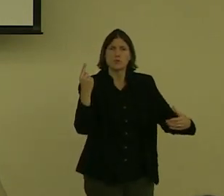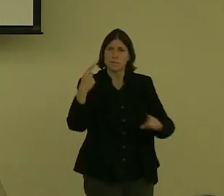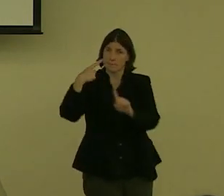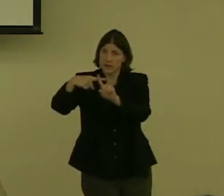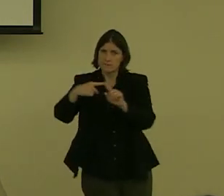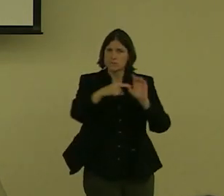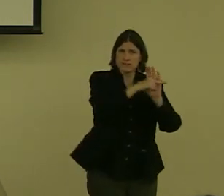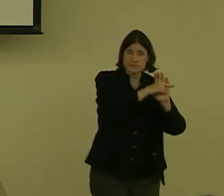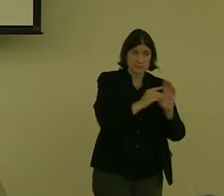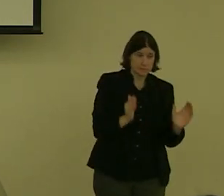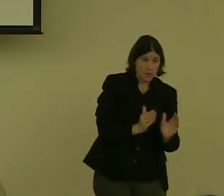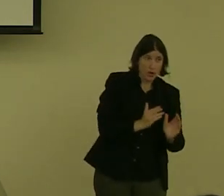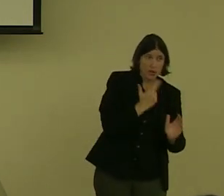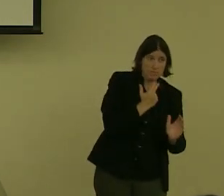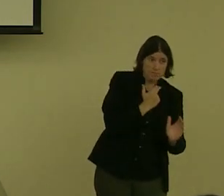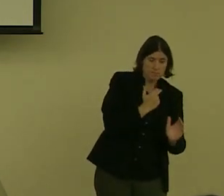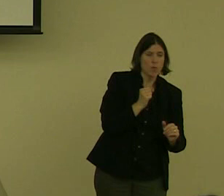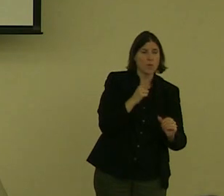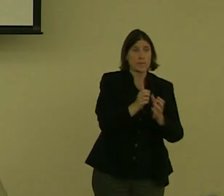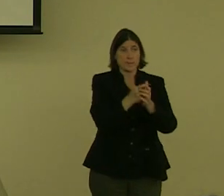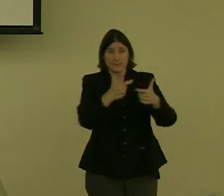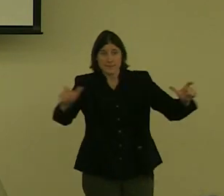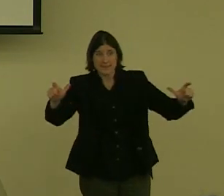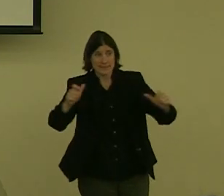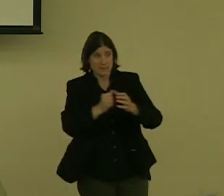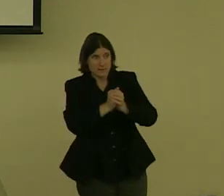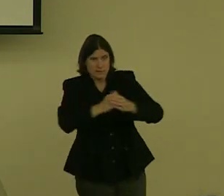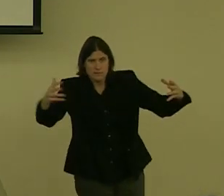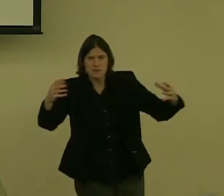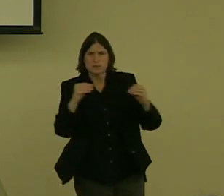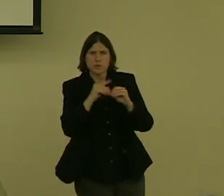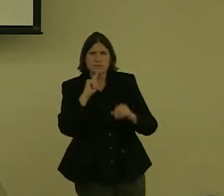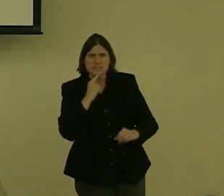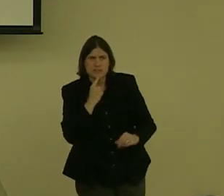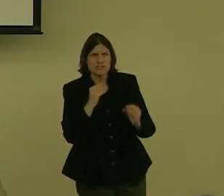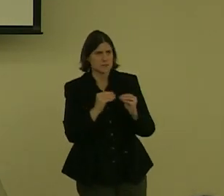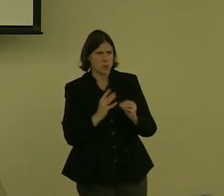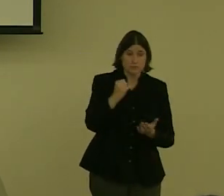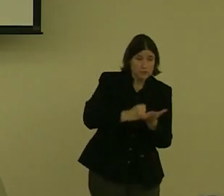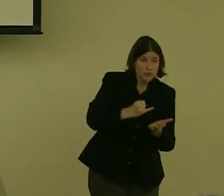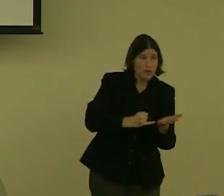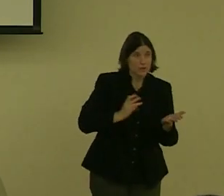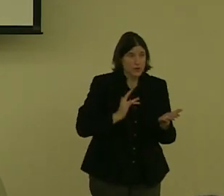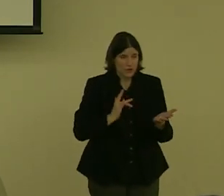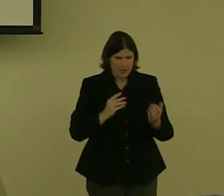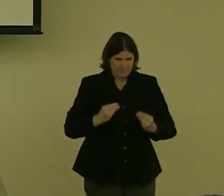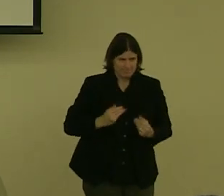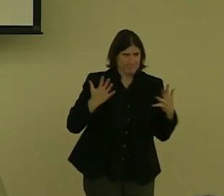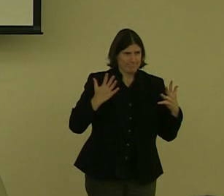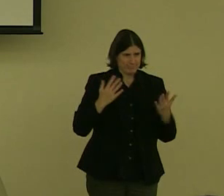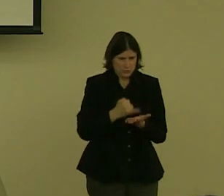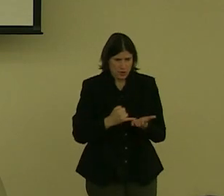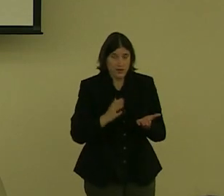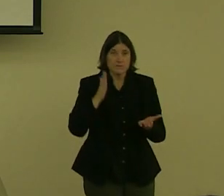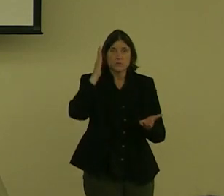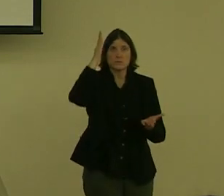And in what ways might it maintain that, even though it becomes more institutionalized? Well, I think Karen touched on